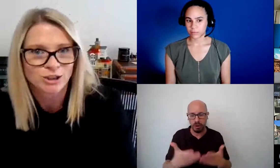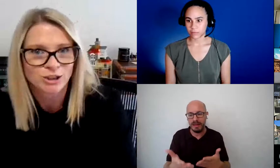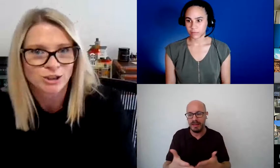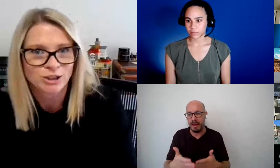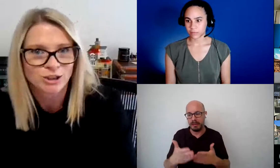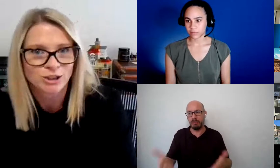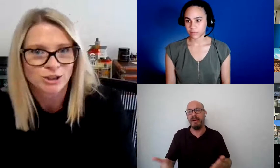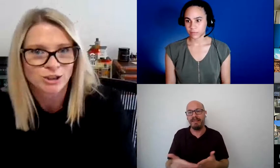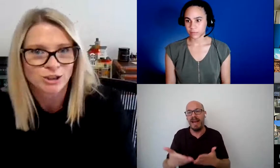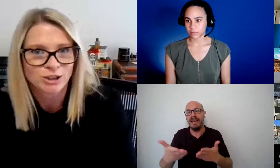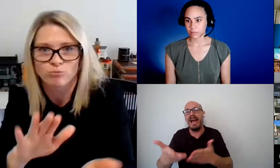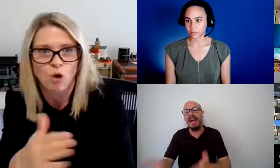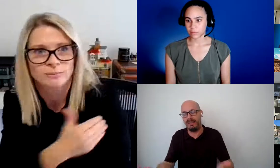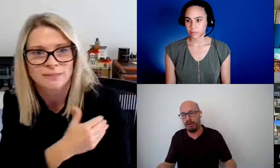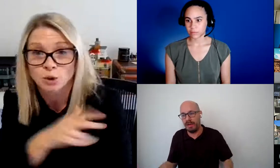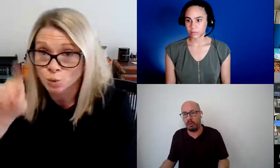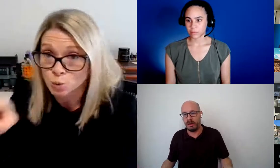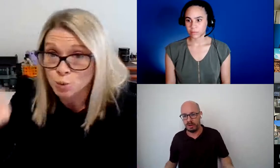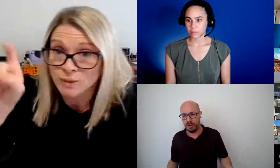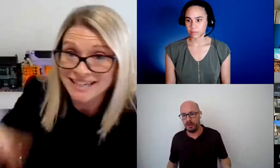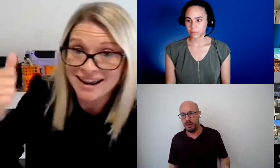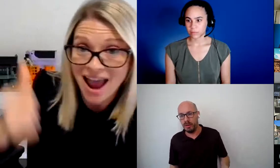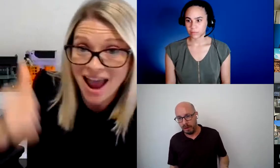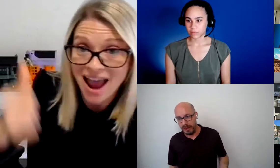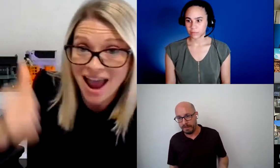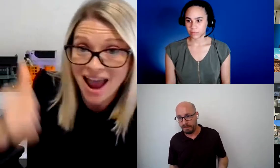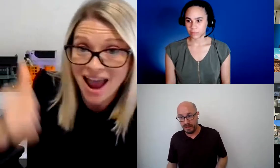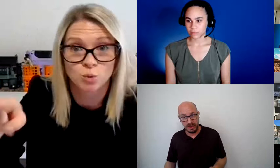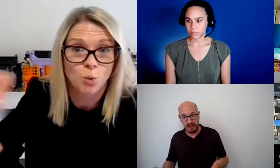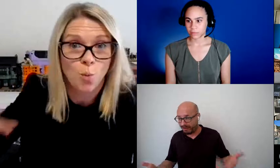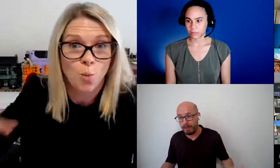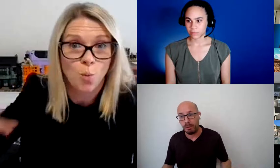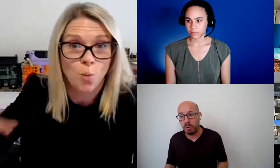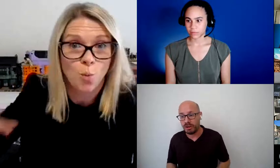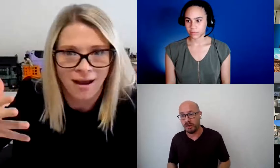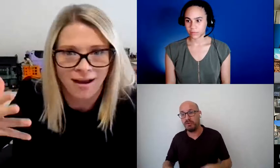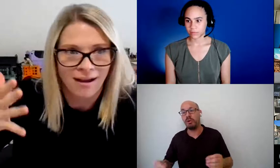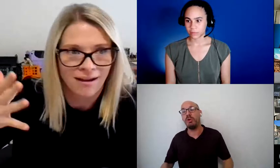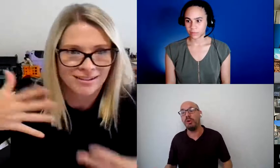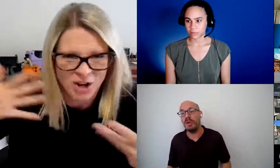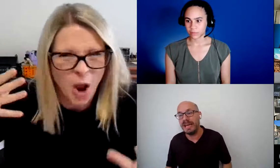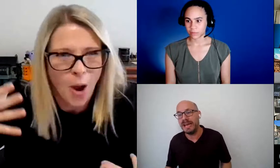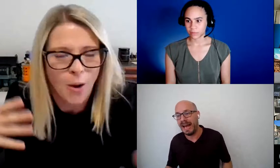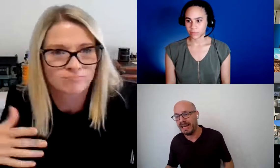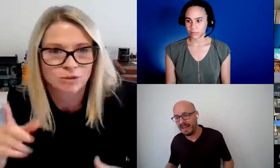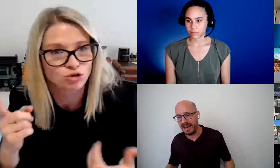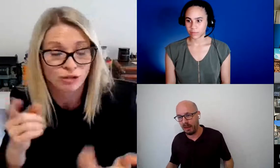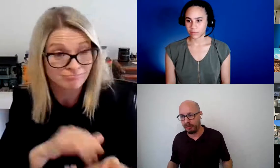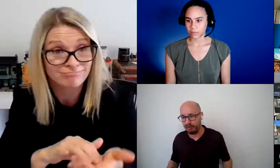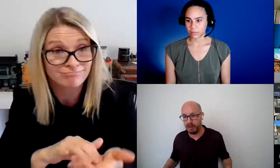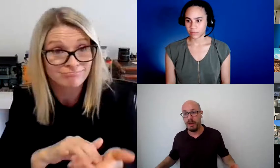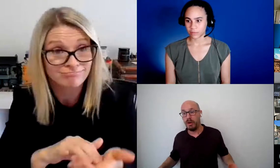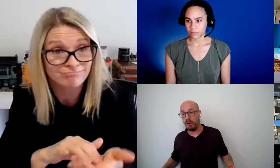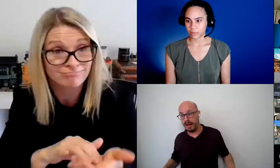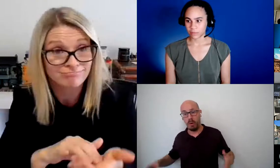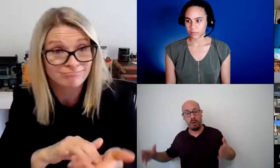able to look at that at the barista and answer their question. Right? A simple question of, do you need anything else? Right?